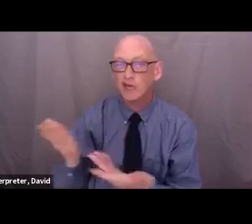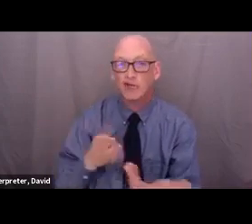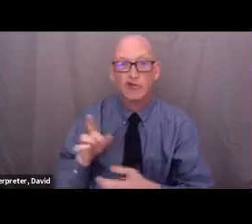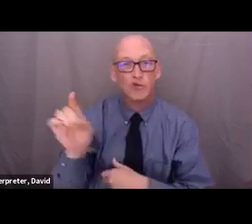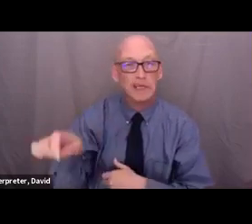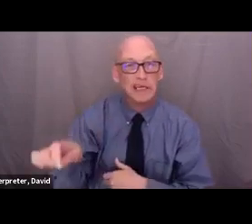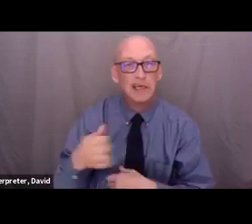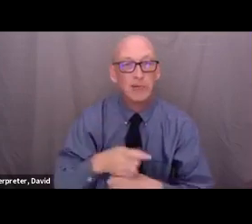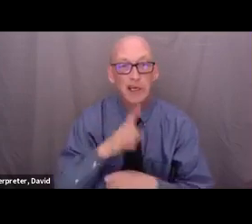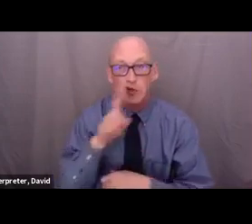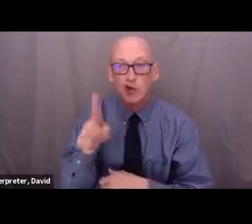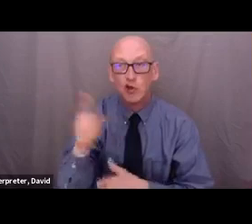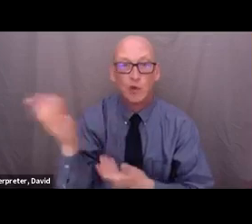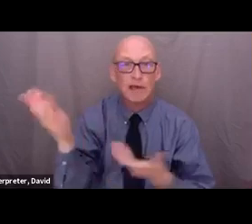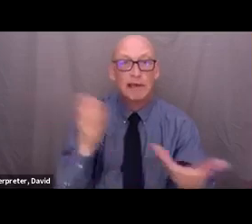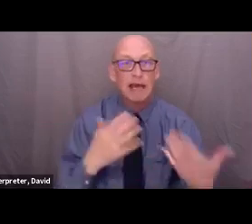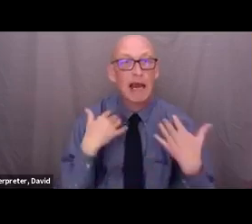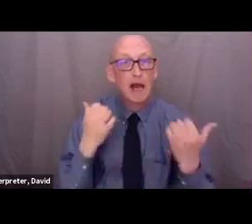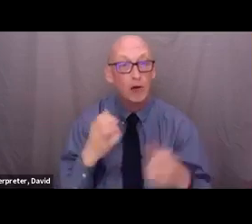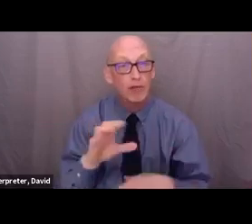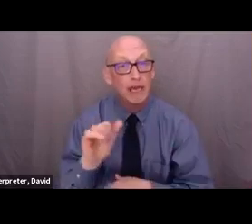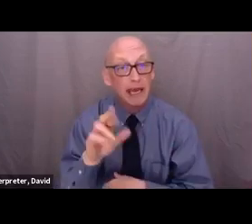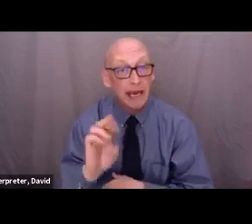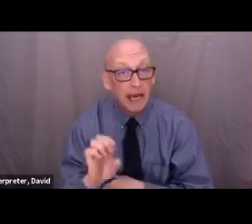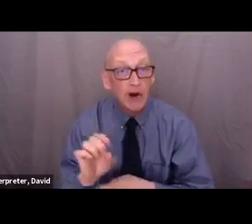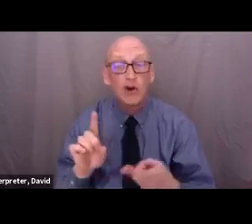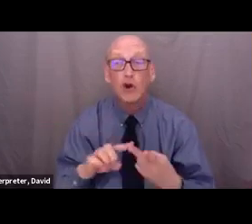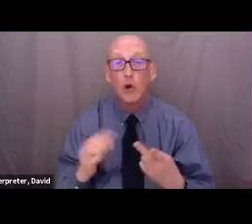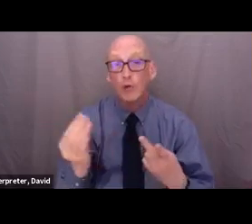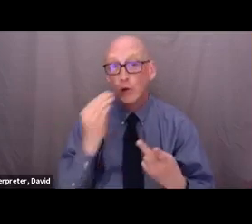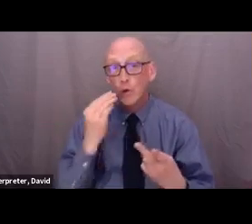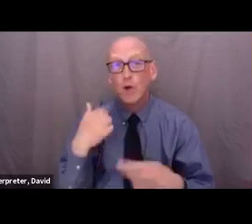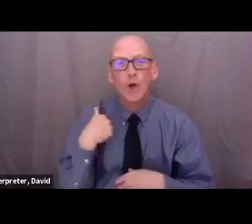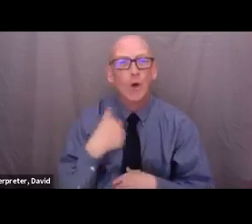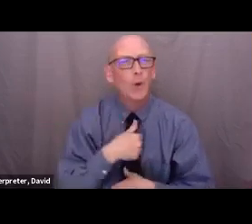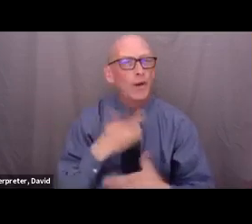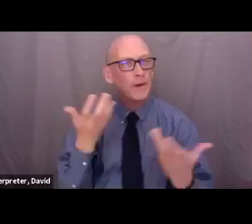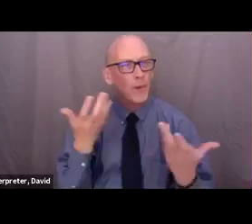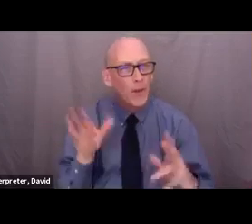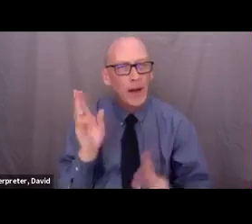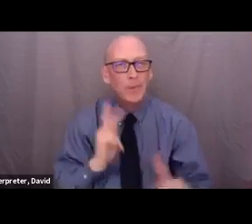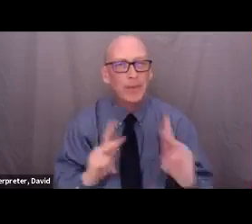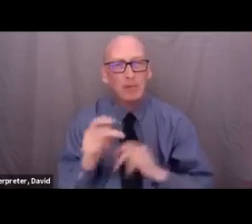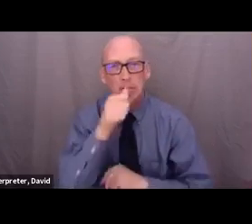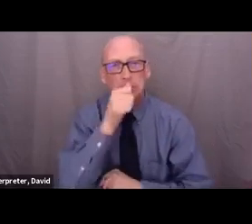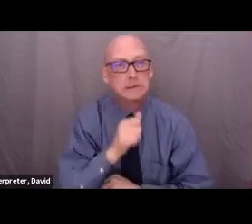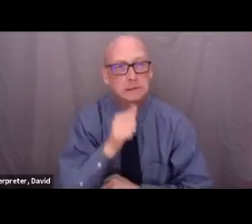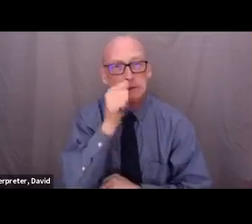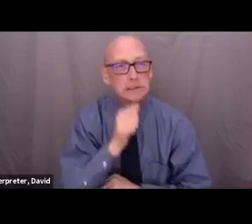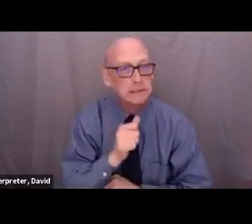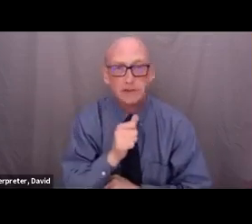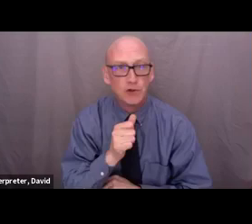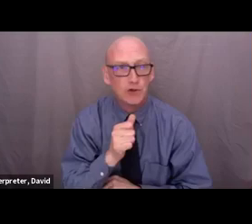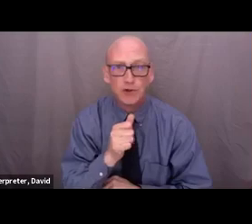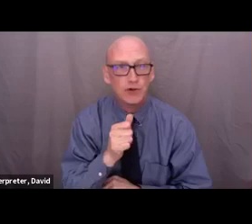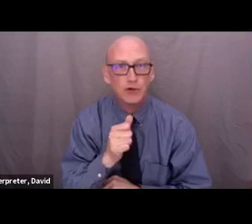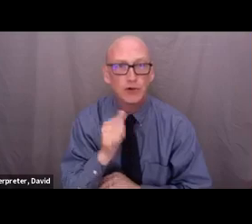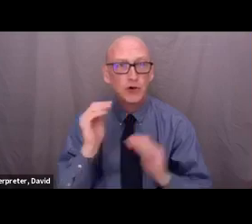that they're getting food or getting the health care that they need, because we don't want people to suffer